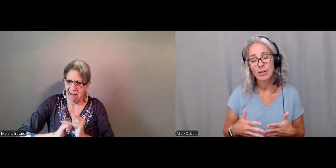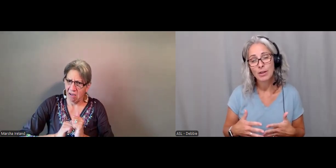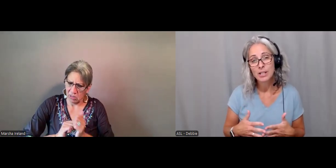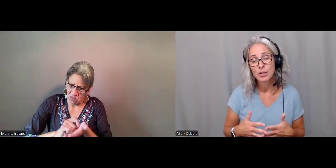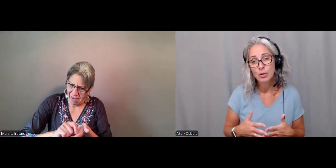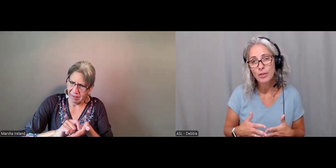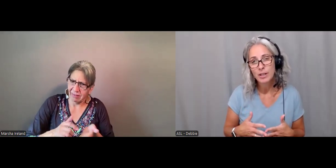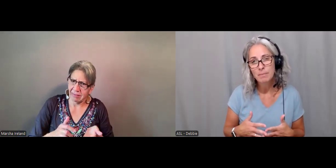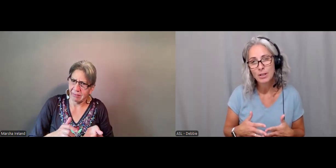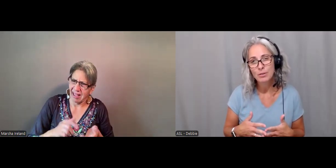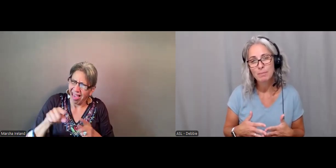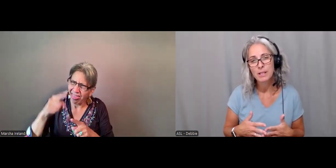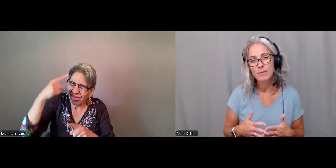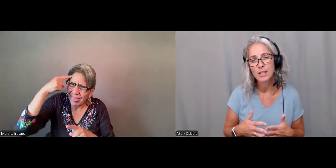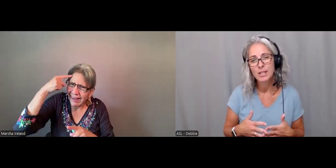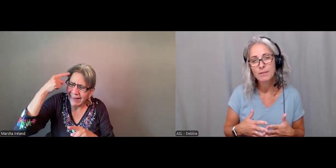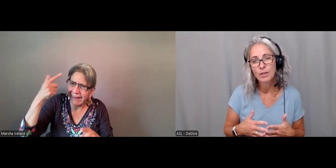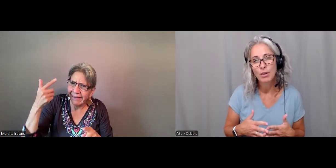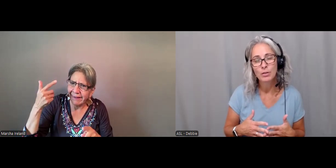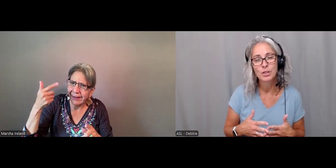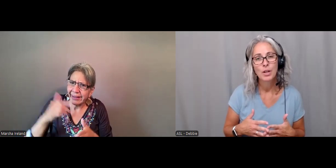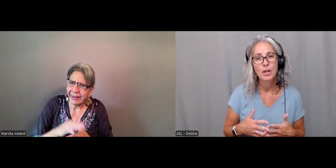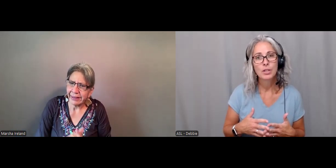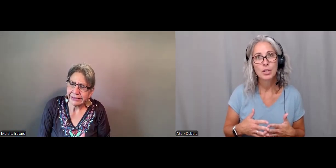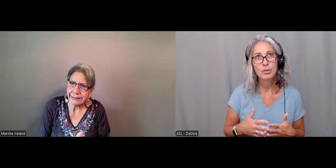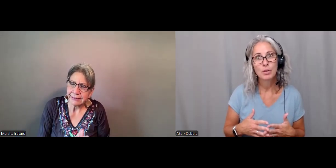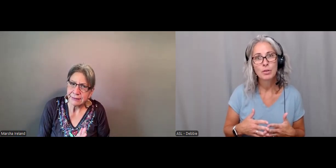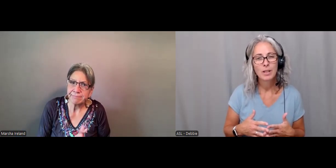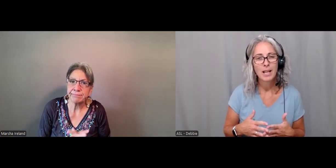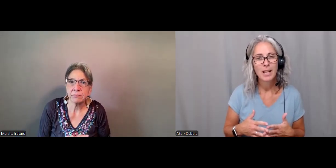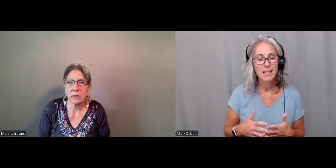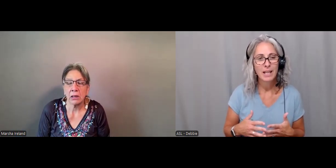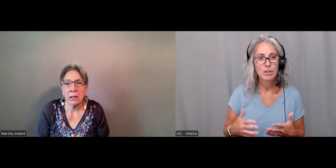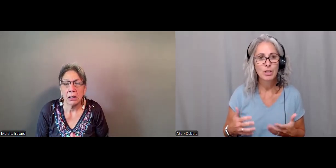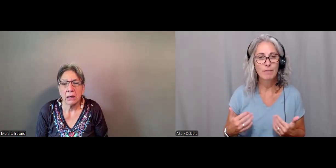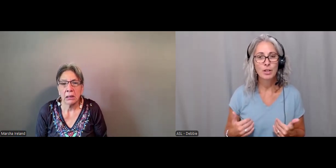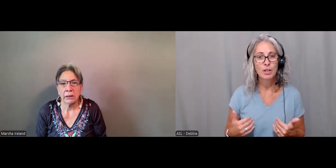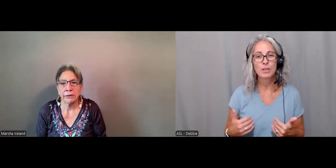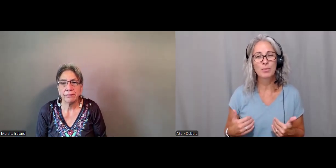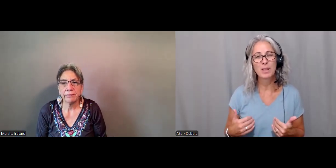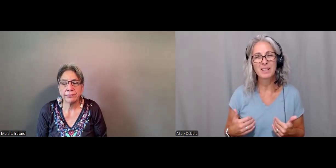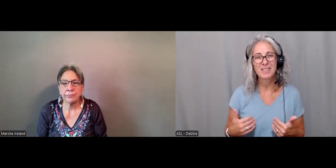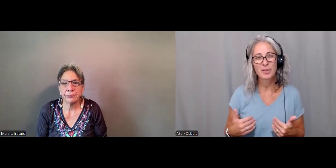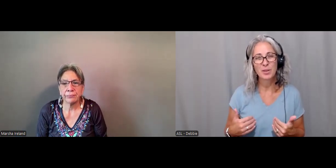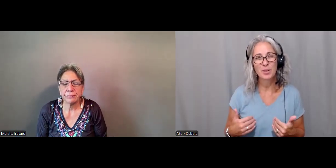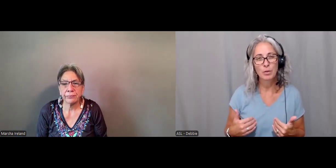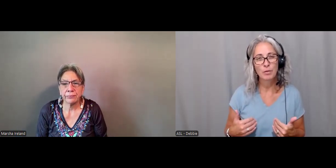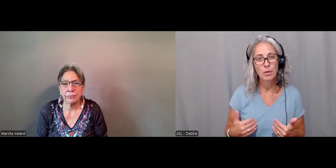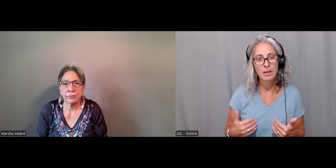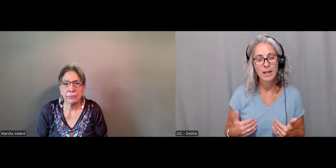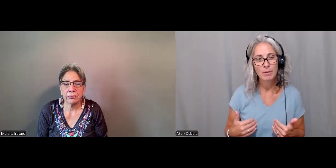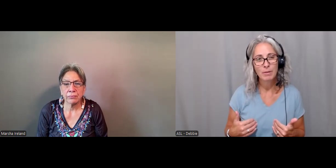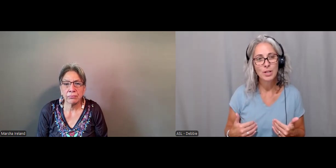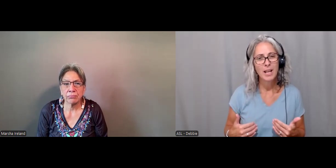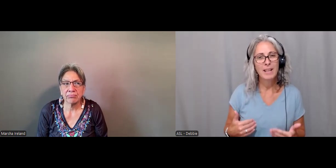very, is a tool that can be used, but it's very difficult to utilize a language that for you is really considered a 3rd or